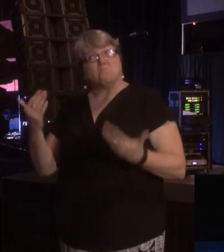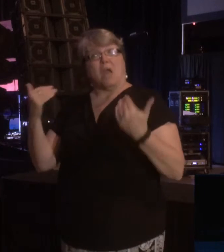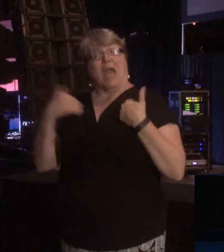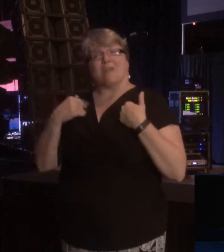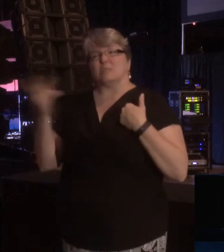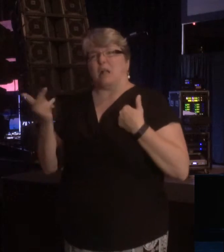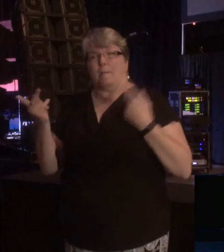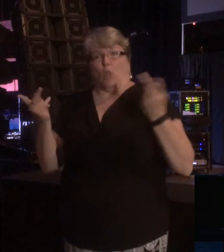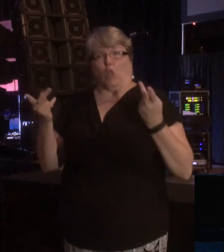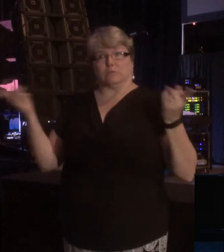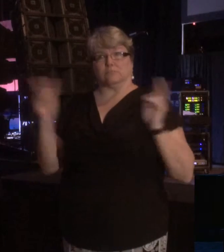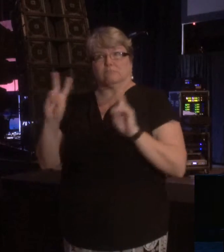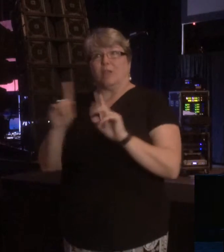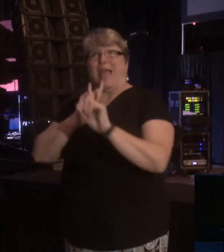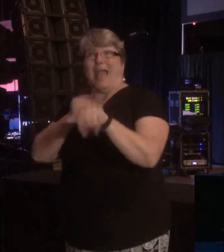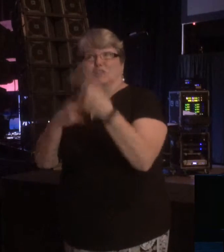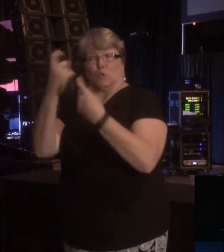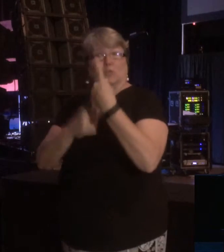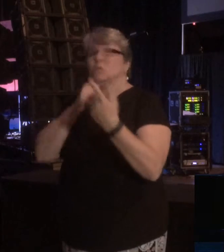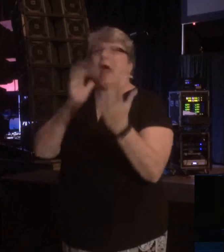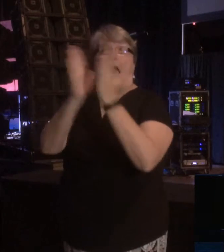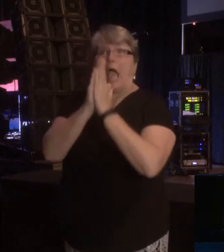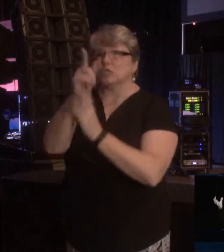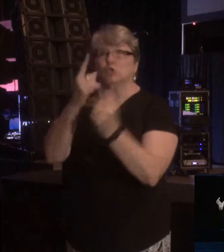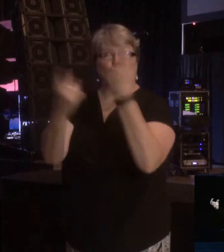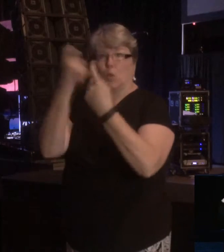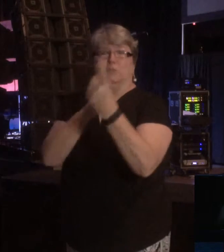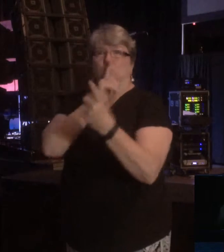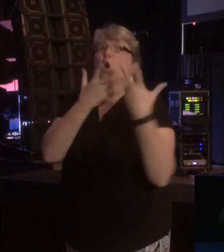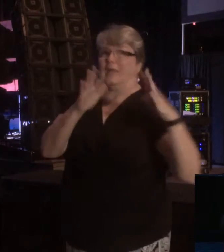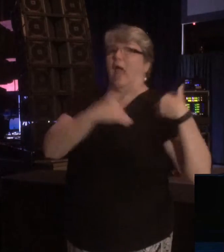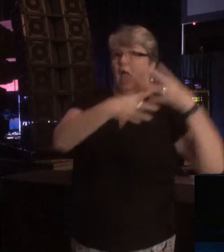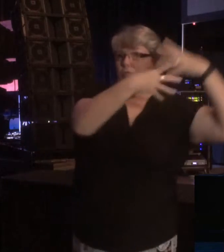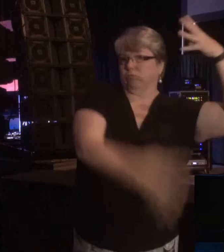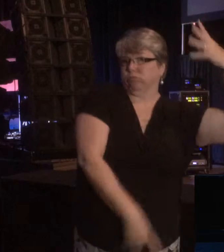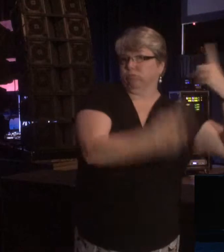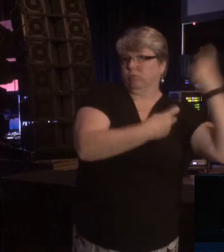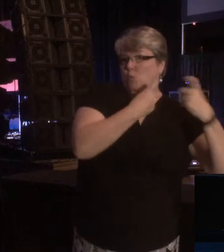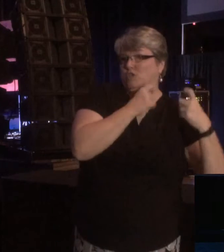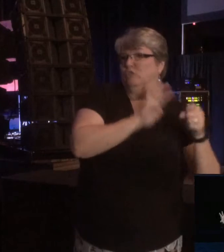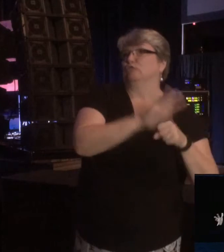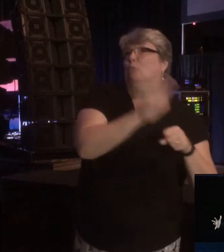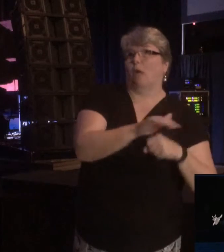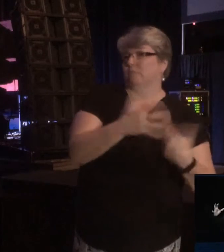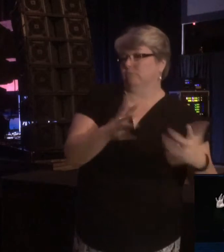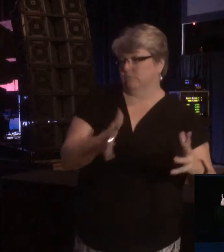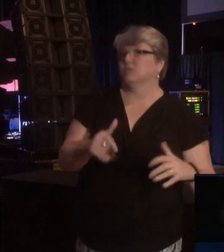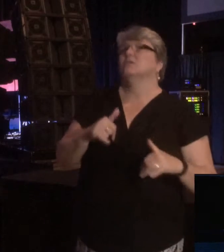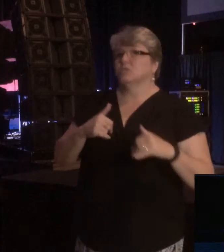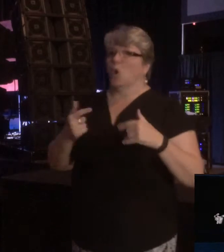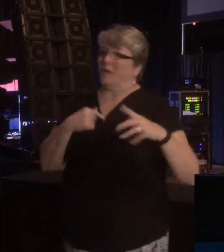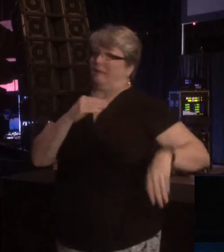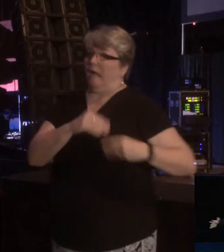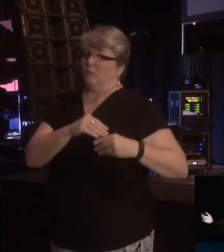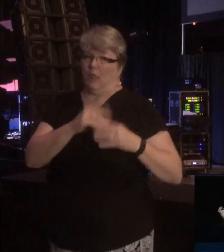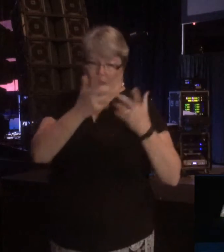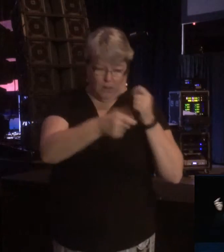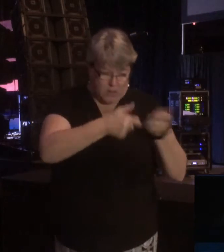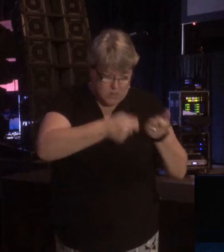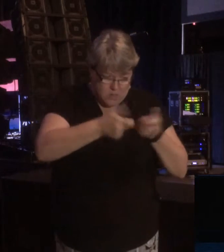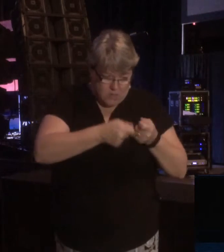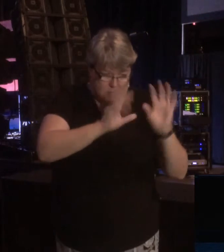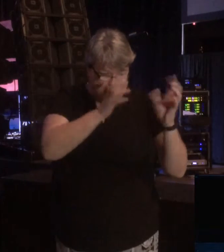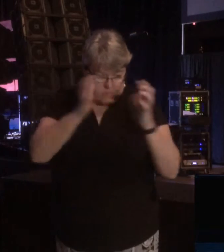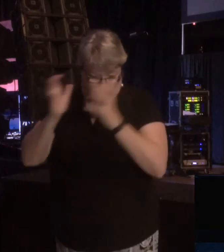time, and that is answer your questions. Because here's the reality. We have been inundated with questions.